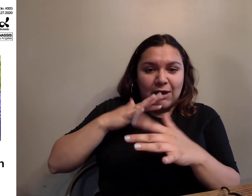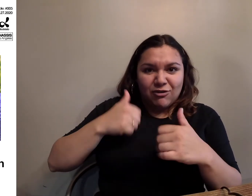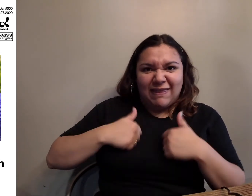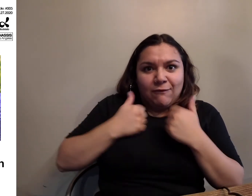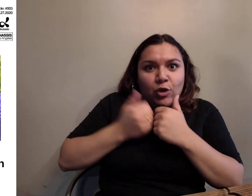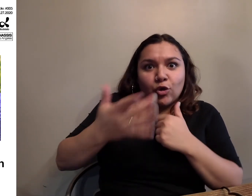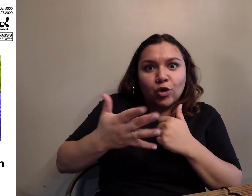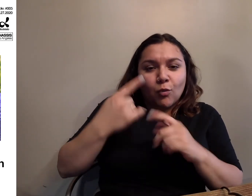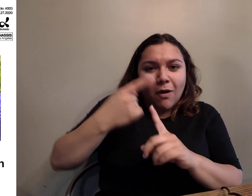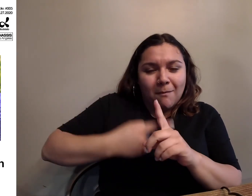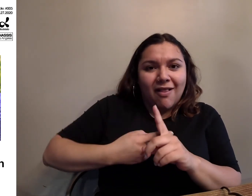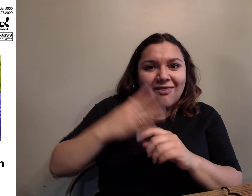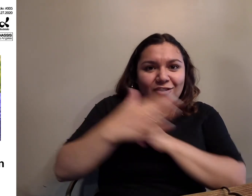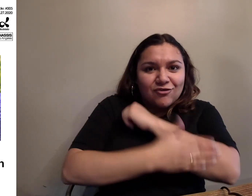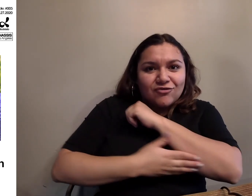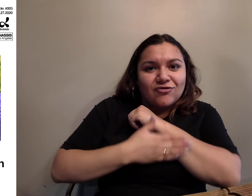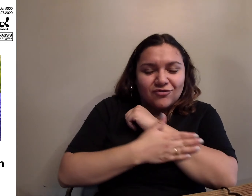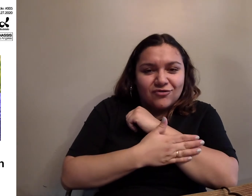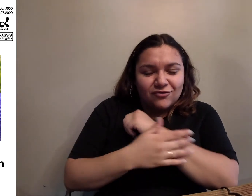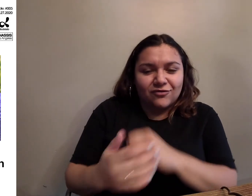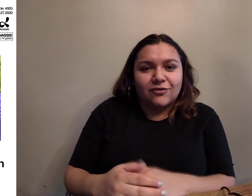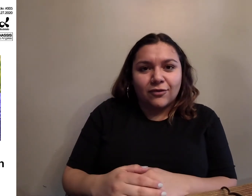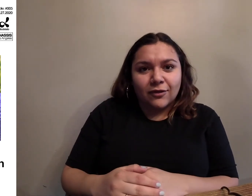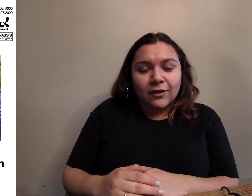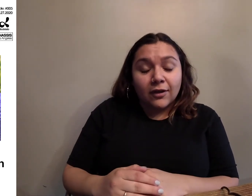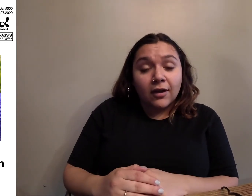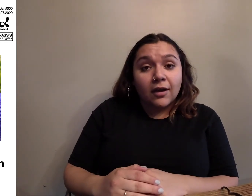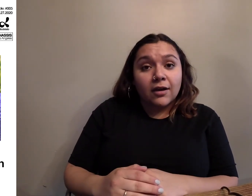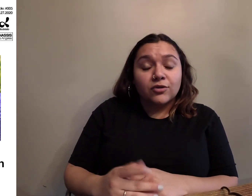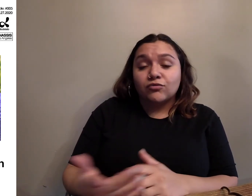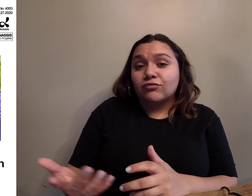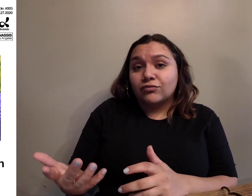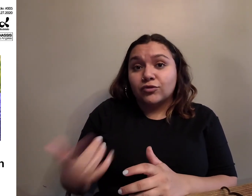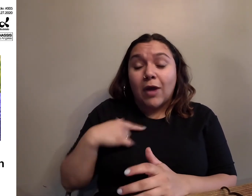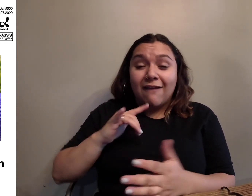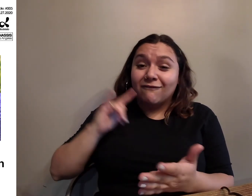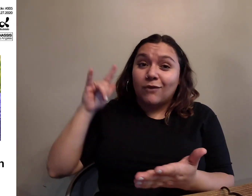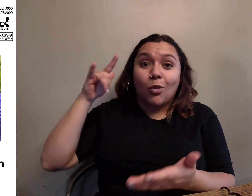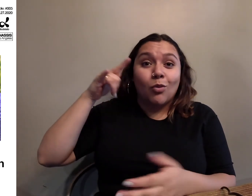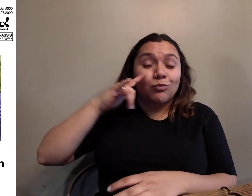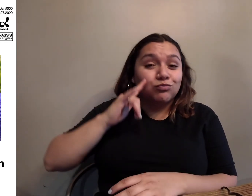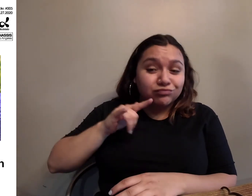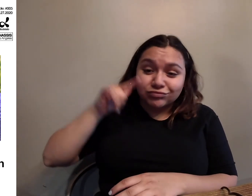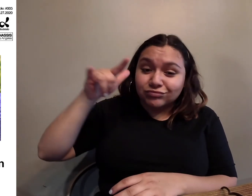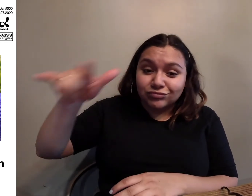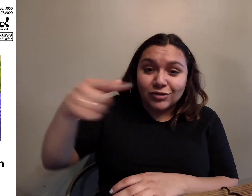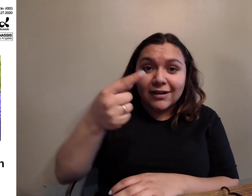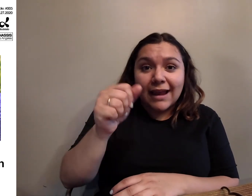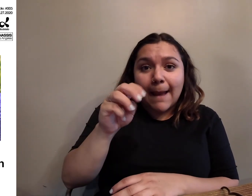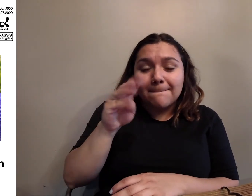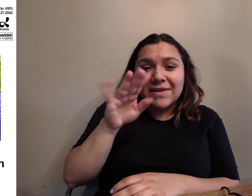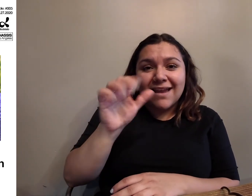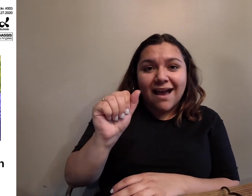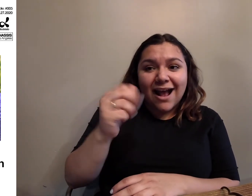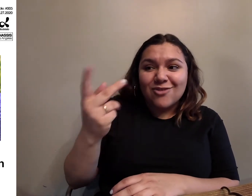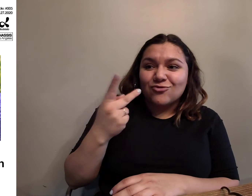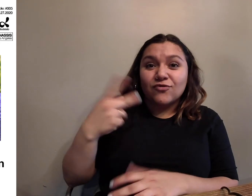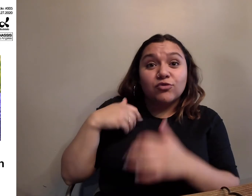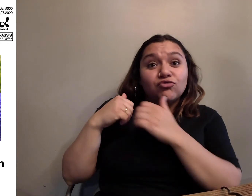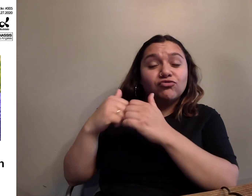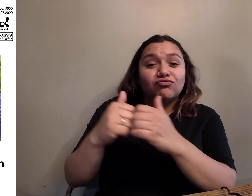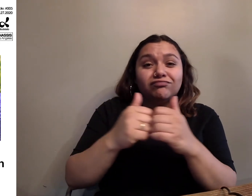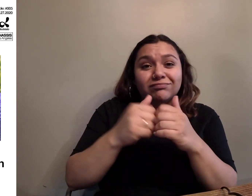her. From college, and so I flew to Senegal and then to the Gambia, and we traveled together